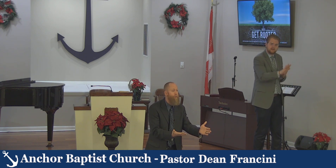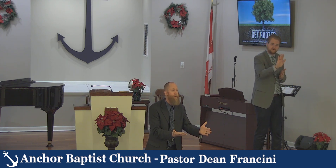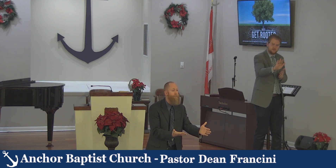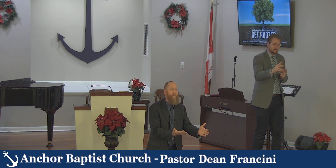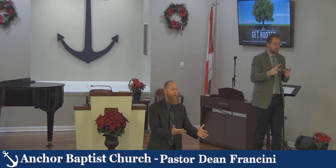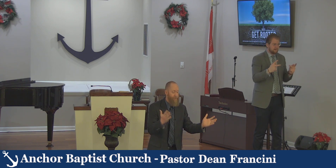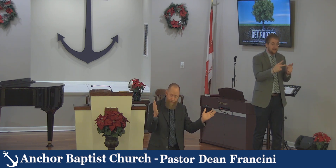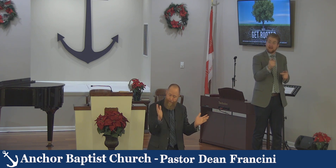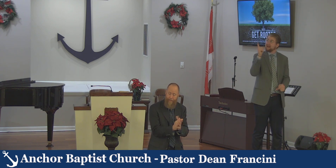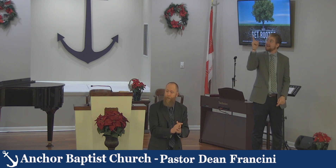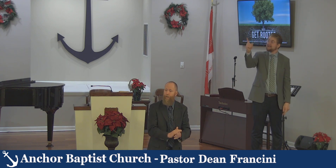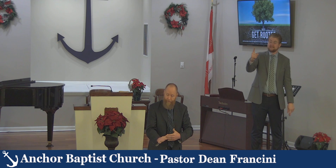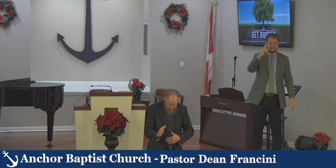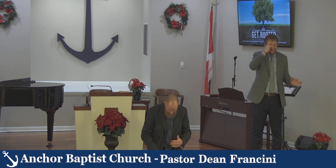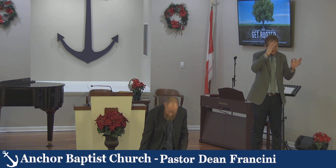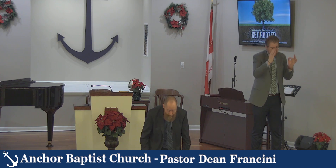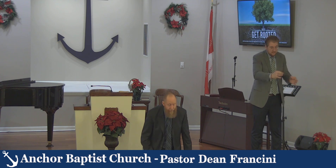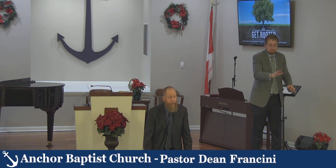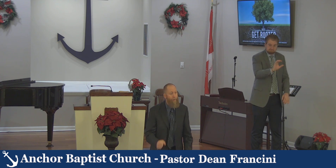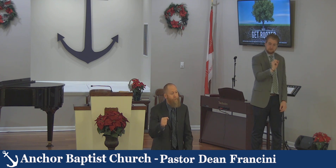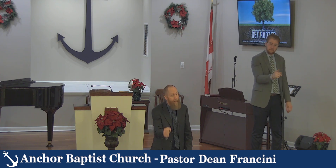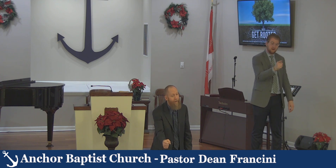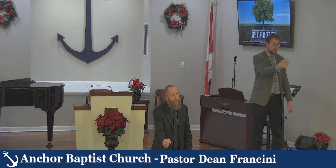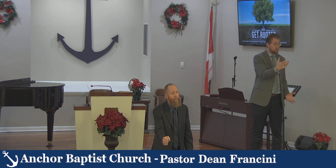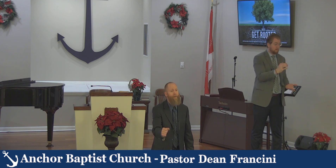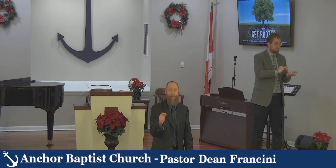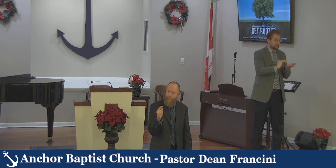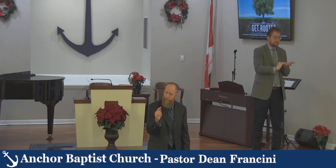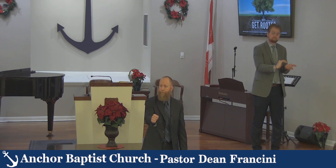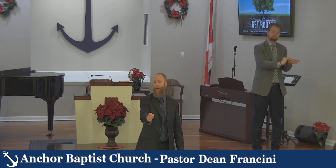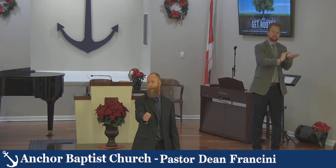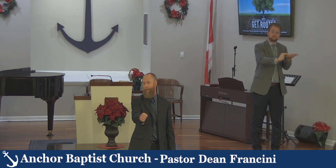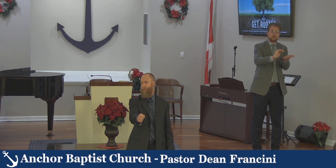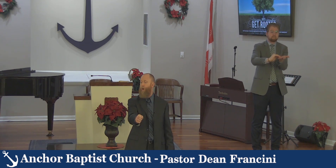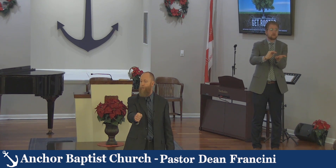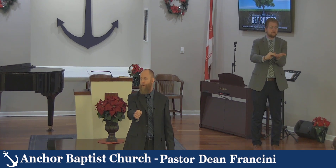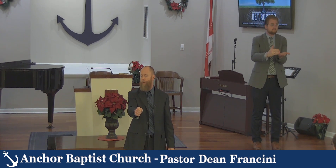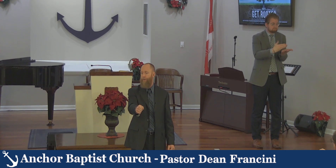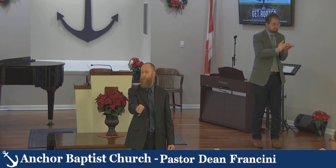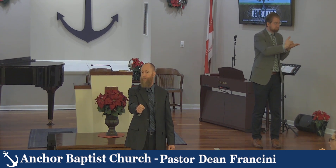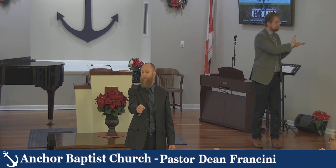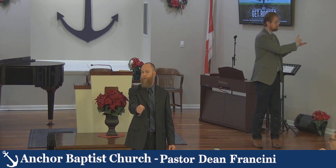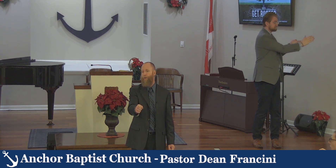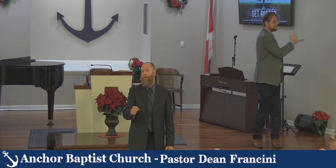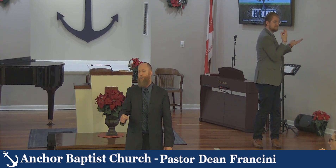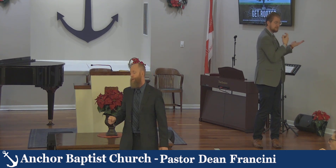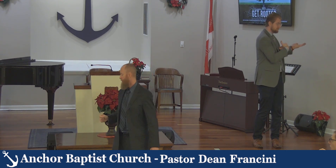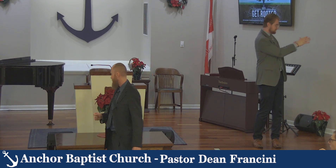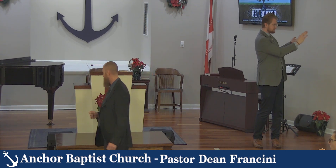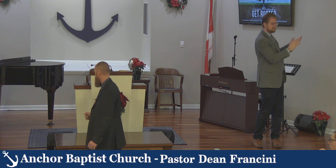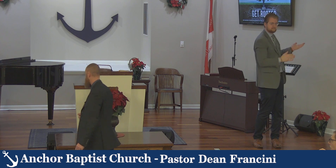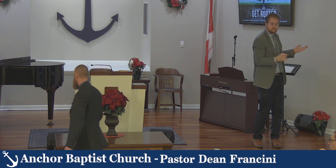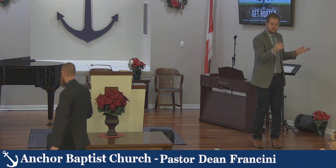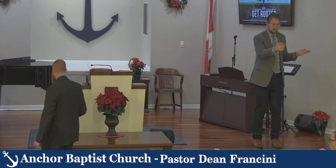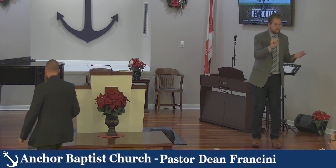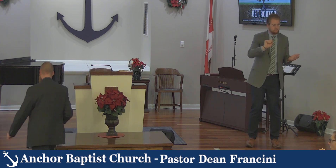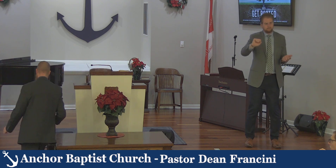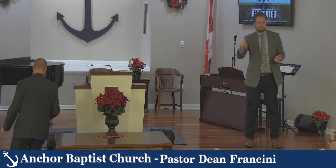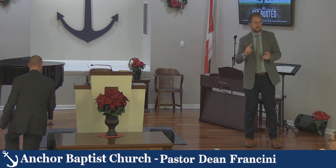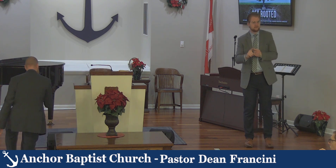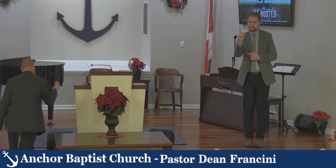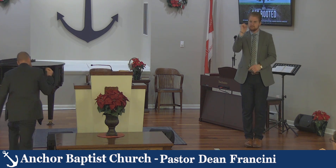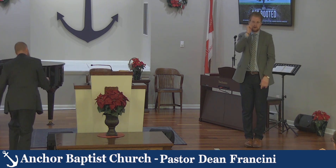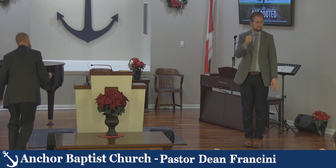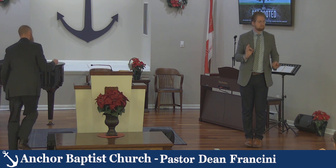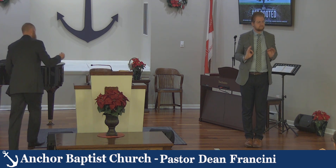our iniquities. He'll say, okay, dust us off, put us back on our feet, and say, you get back at it tomorrow. It's a merciful God,